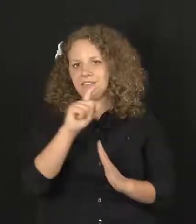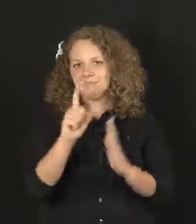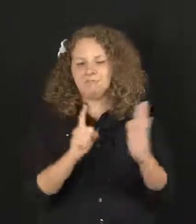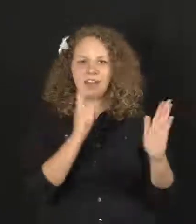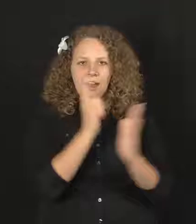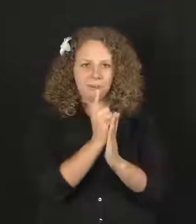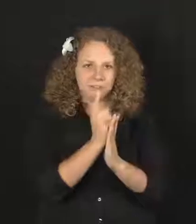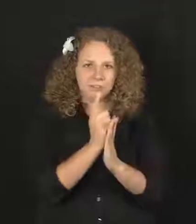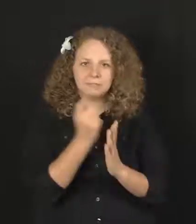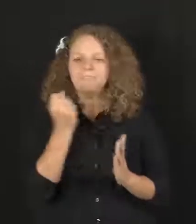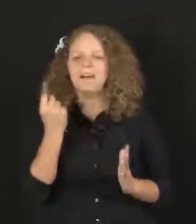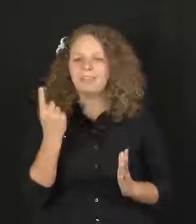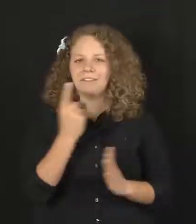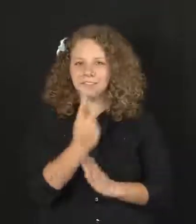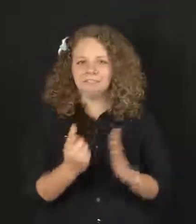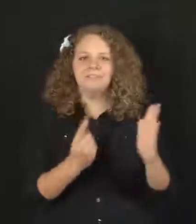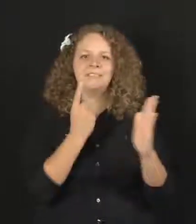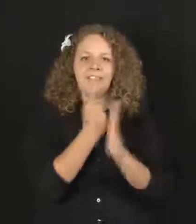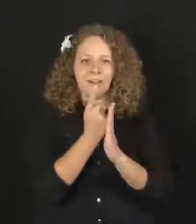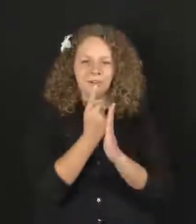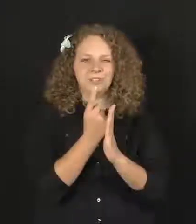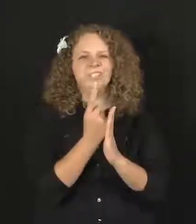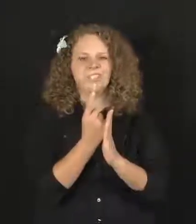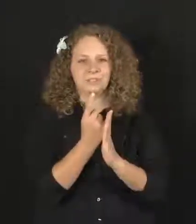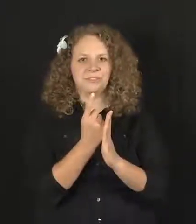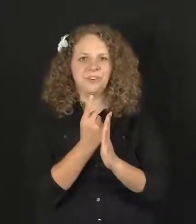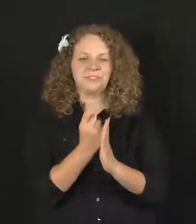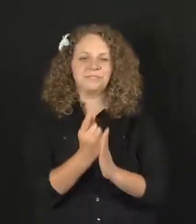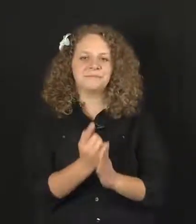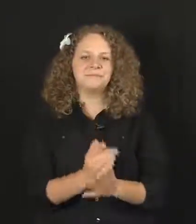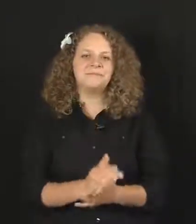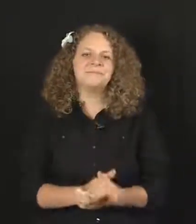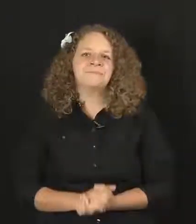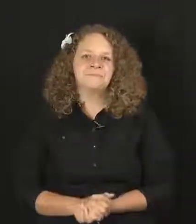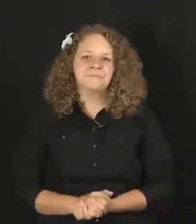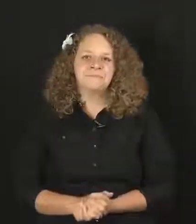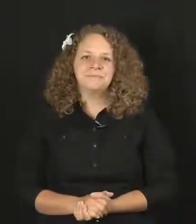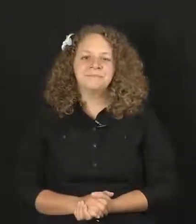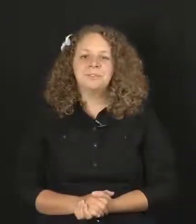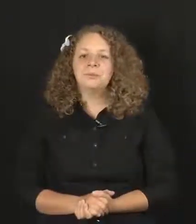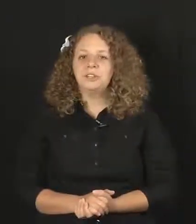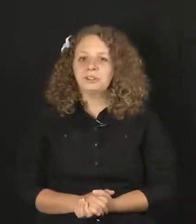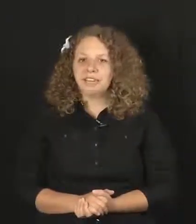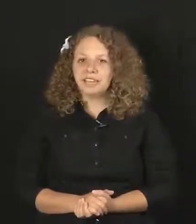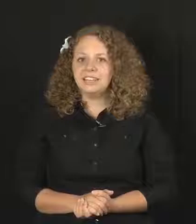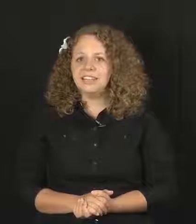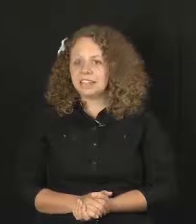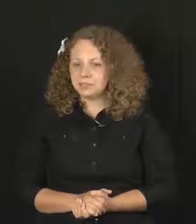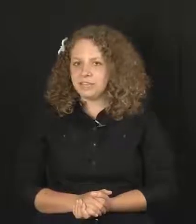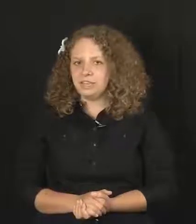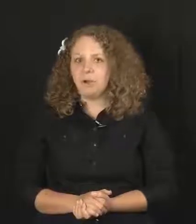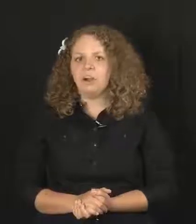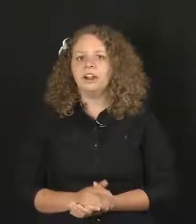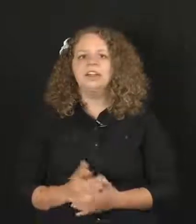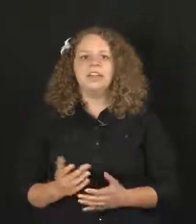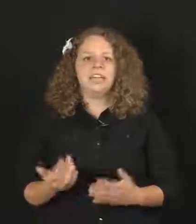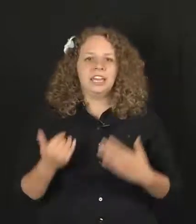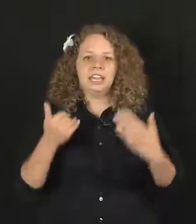10 hours, 11 hours, and so forth. When you are signing next week or